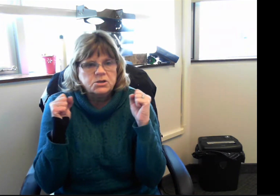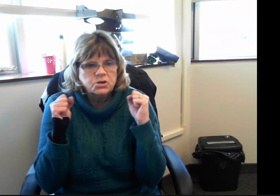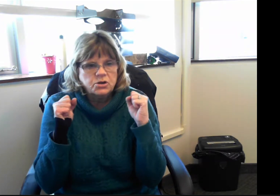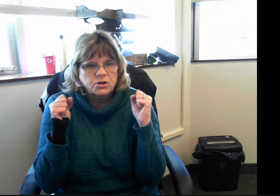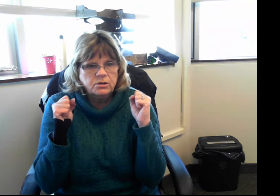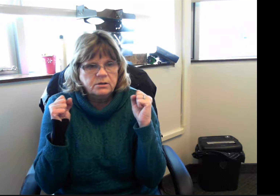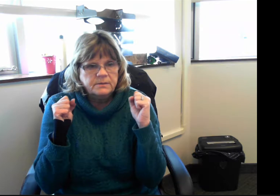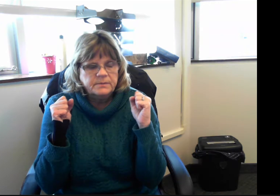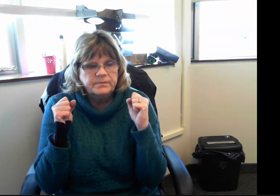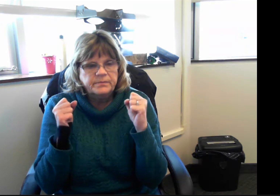winter,